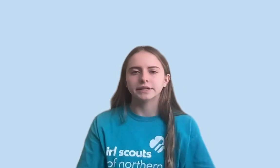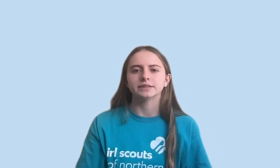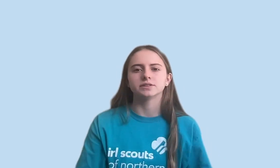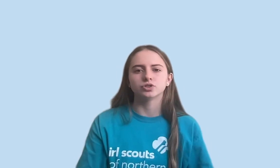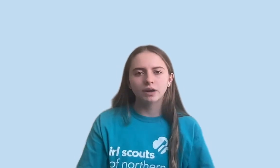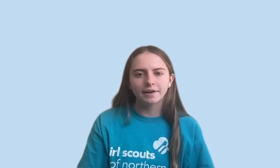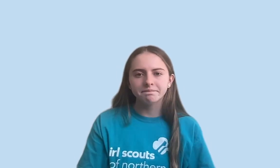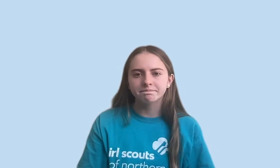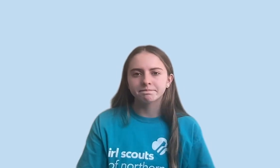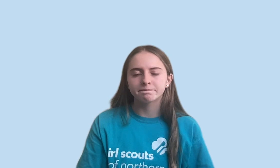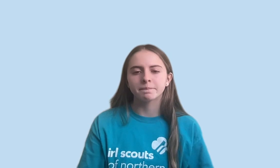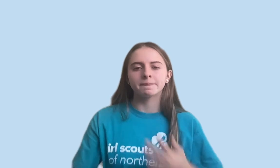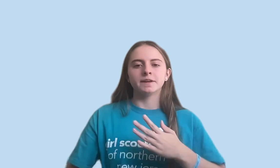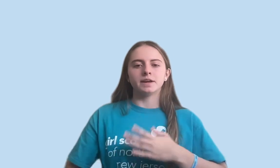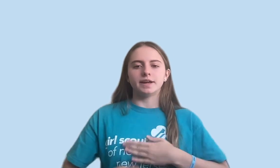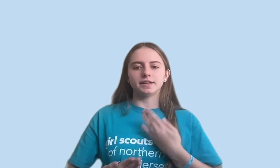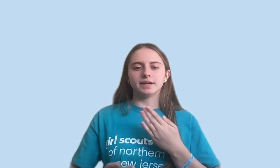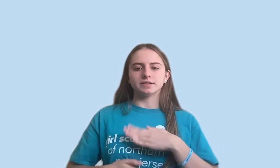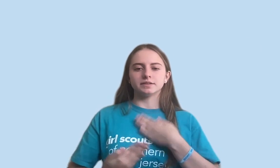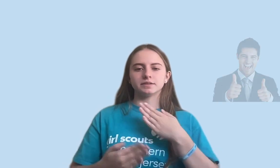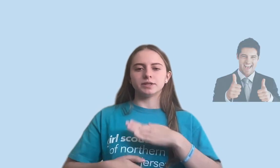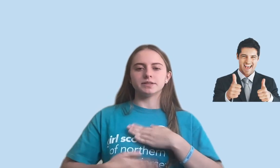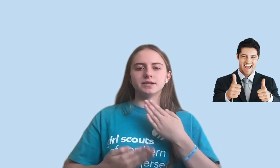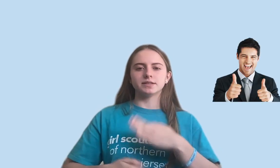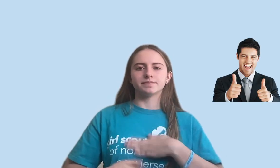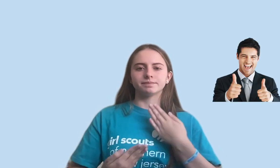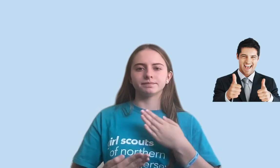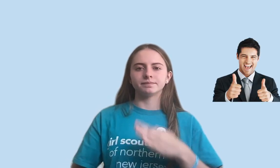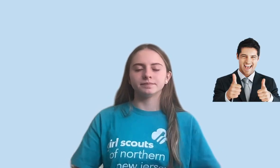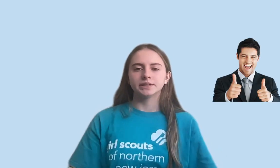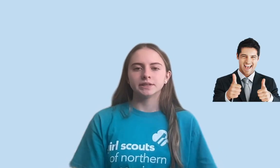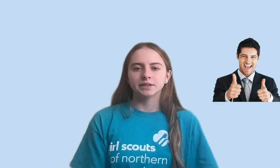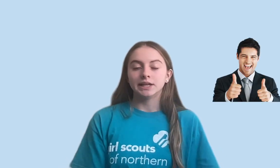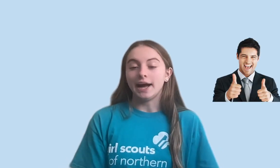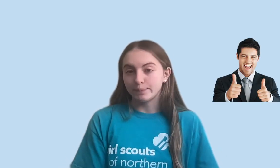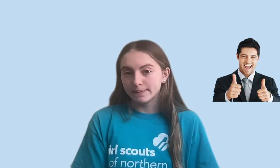That's to cry. And last, what is this? Happy.